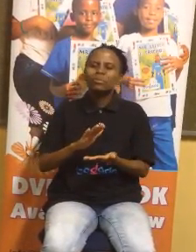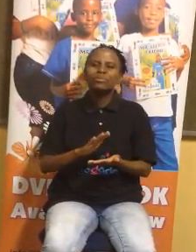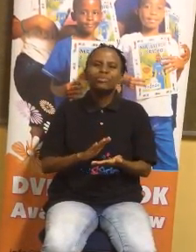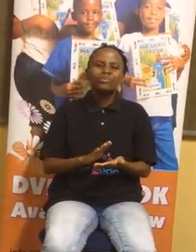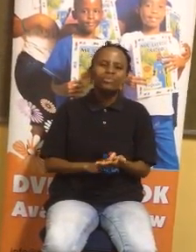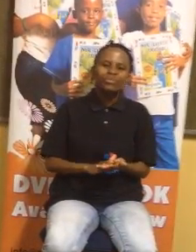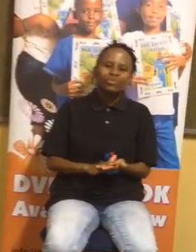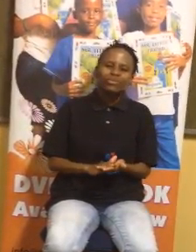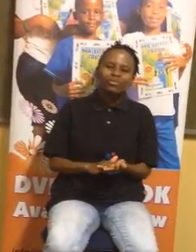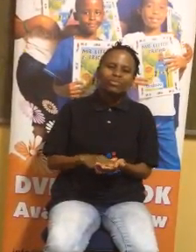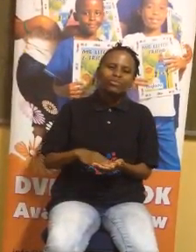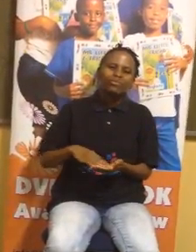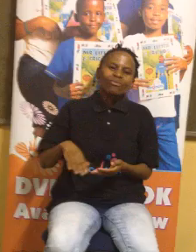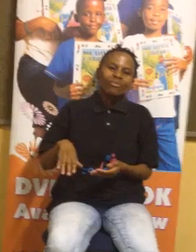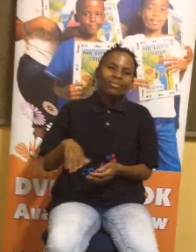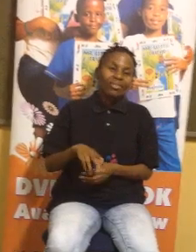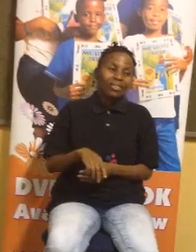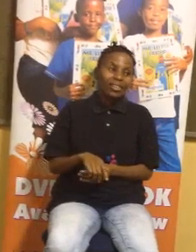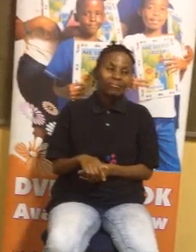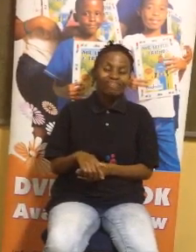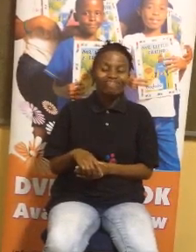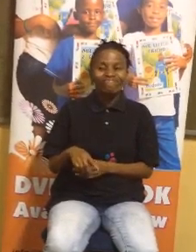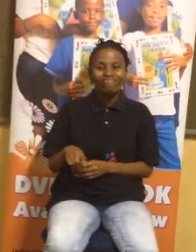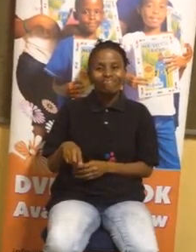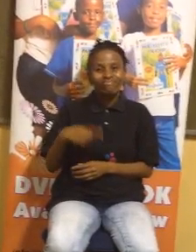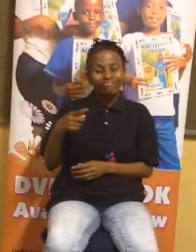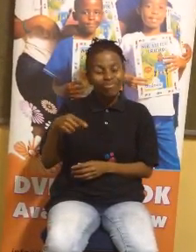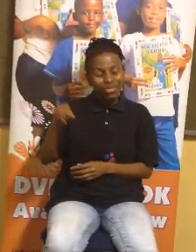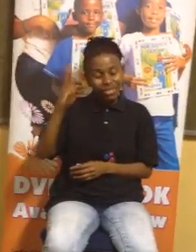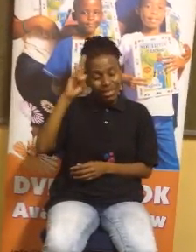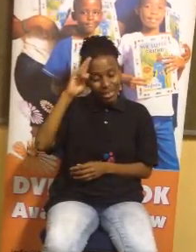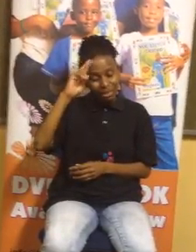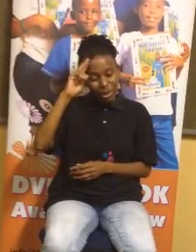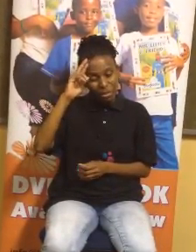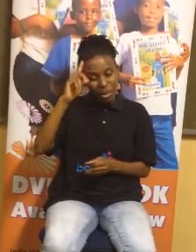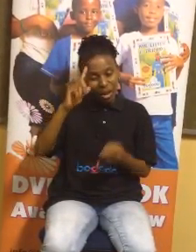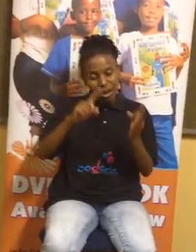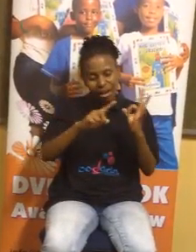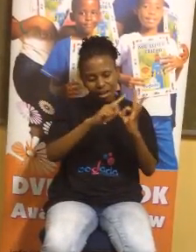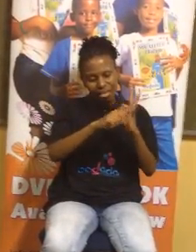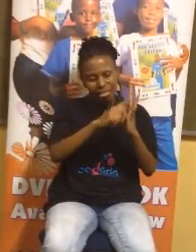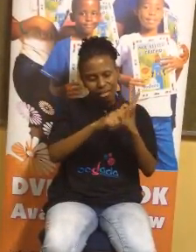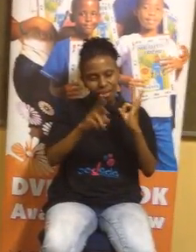Always remember the three R's, reduce, reuse and recycle.